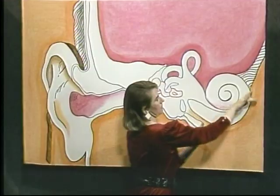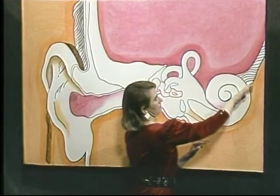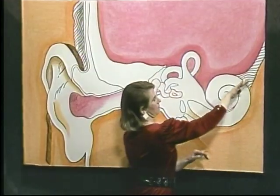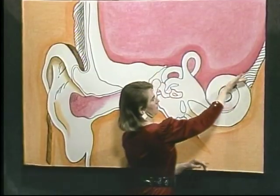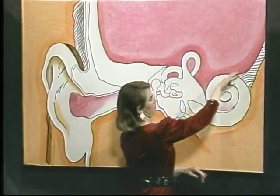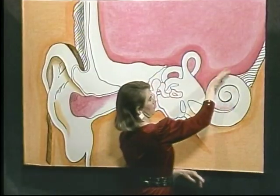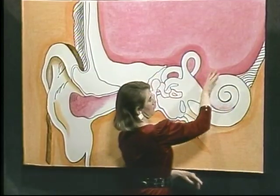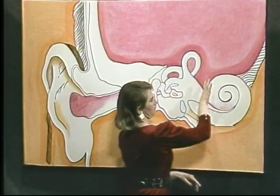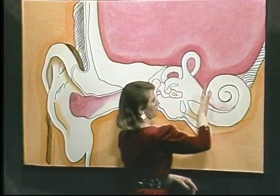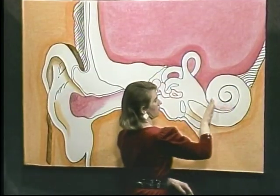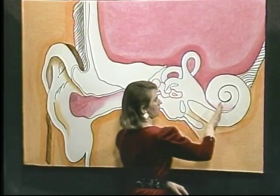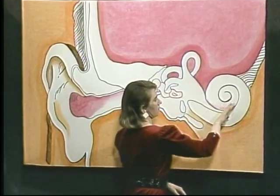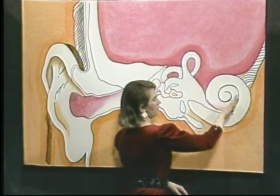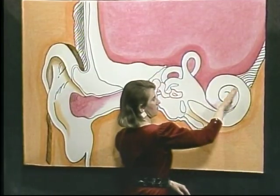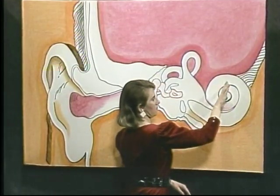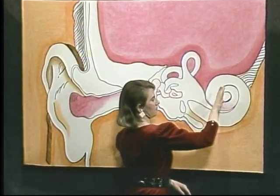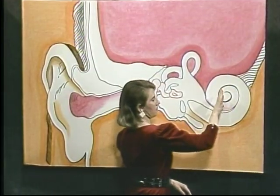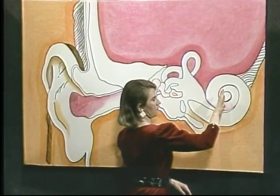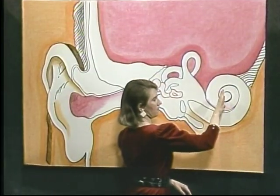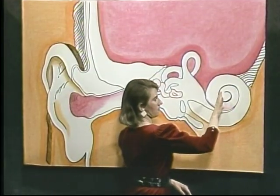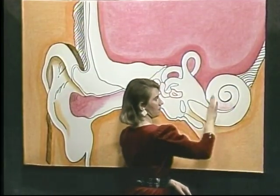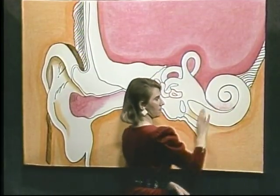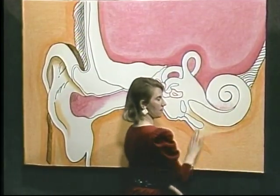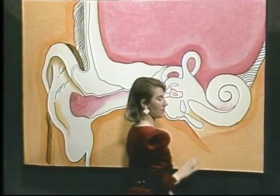hair cells in the cochlea.